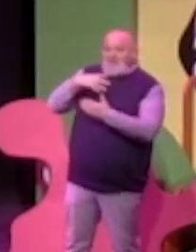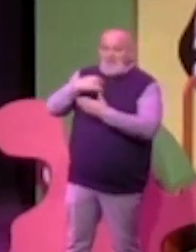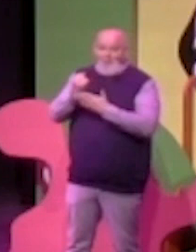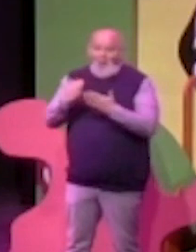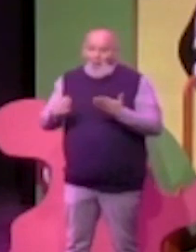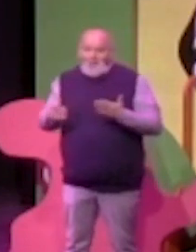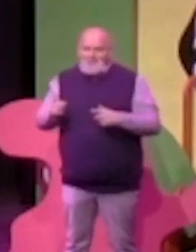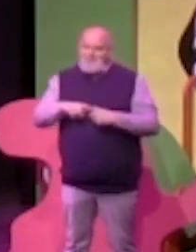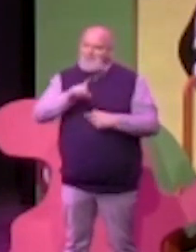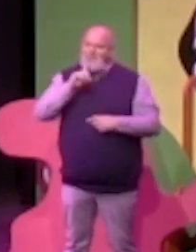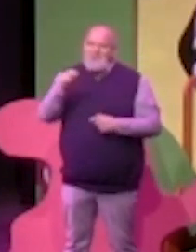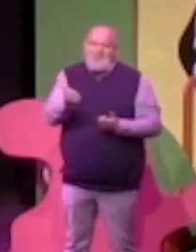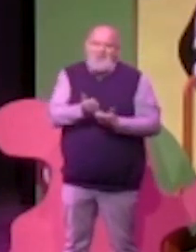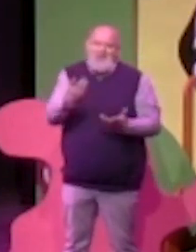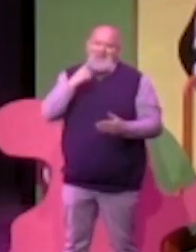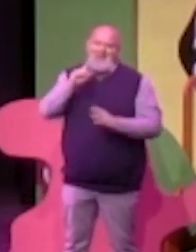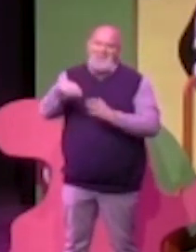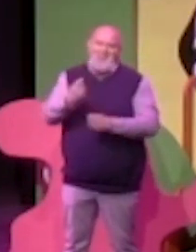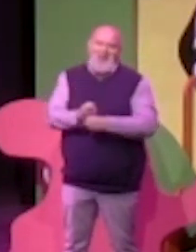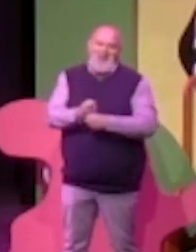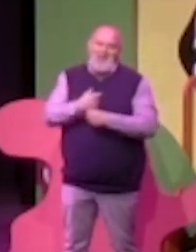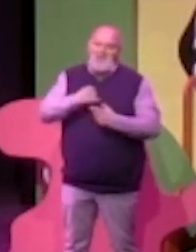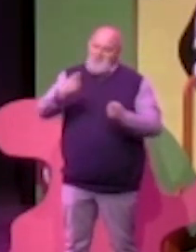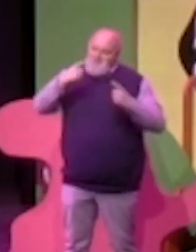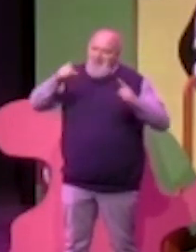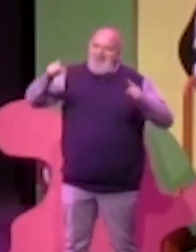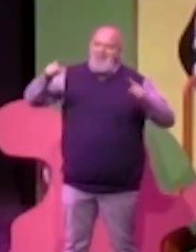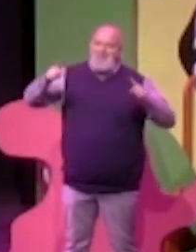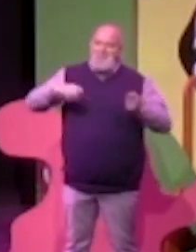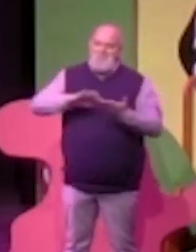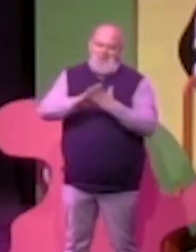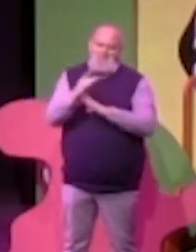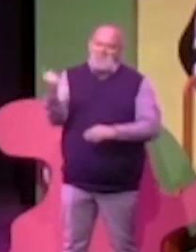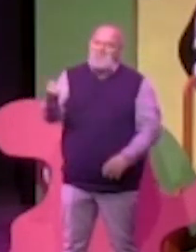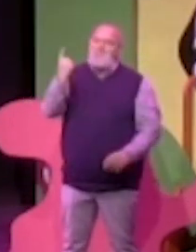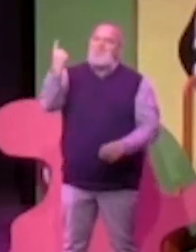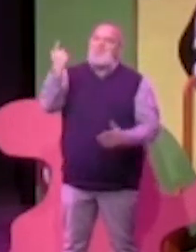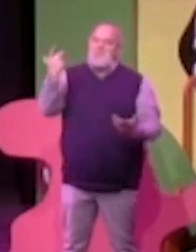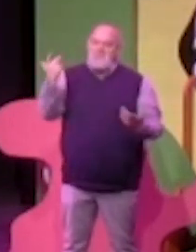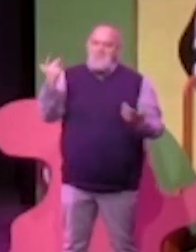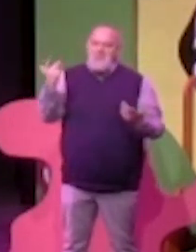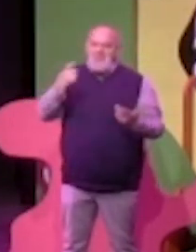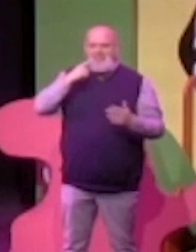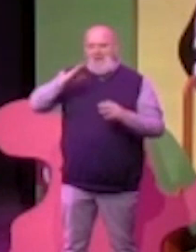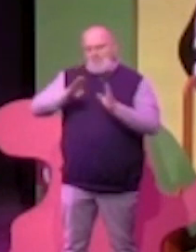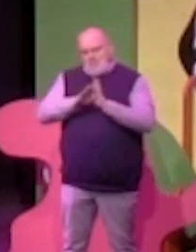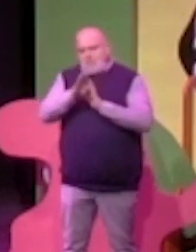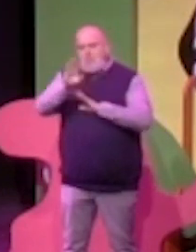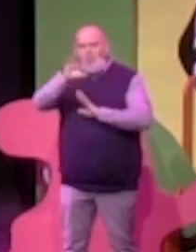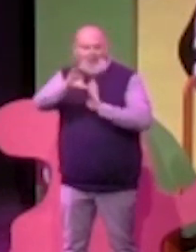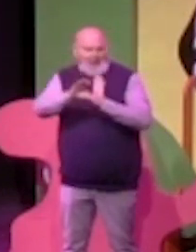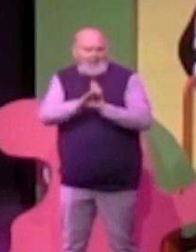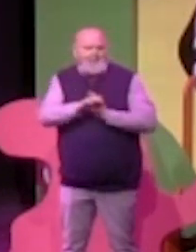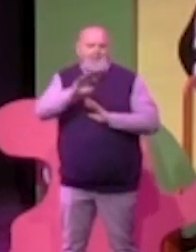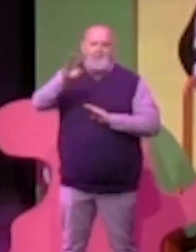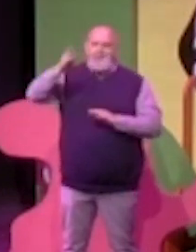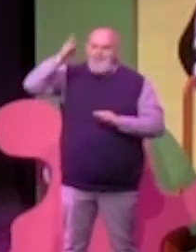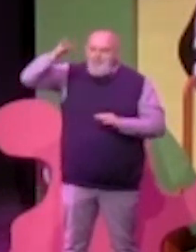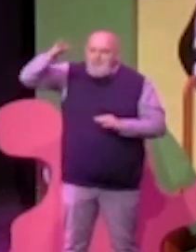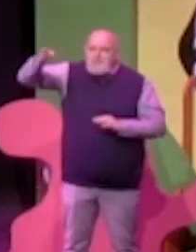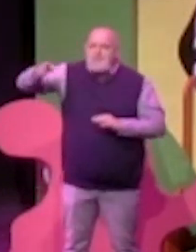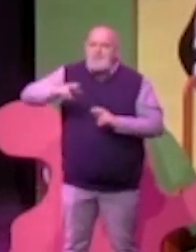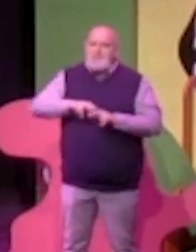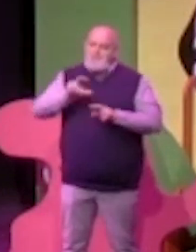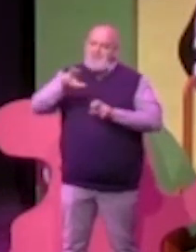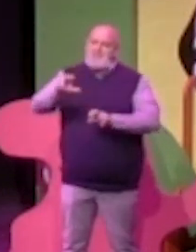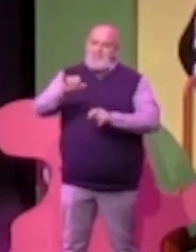doing, you can do anything for a year. You can make it, you can turn this into something that builds your character, builds your future, invests in where you